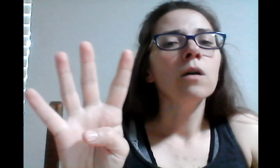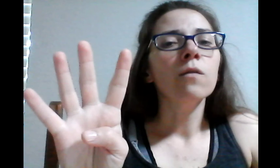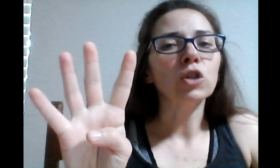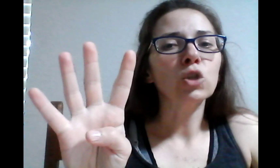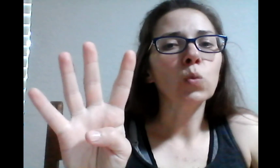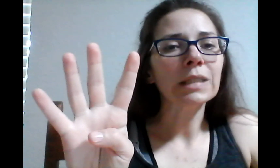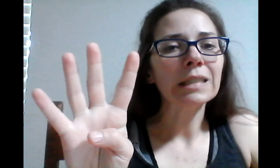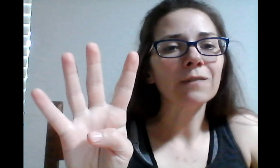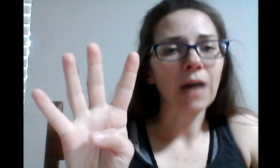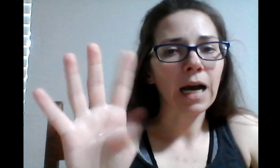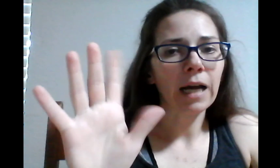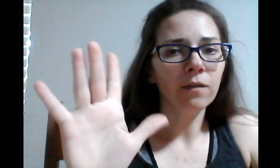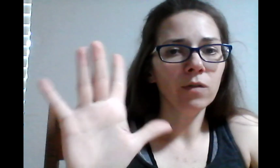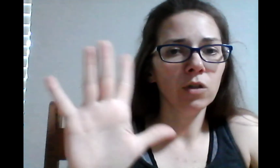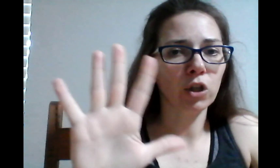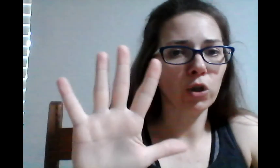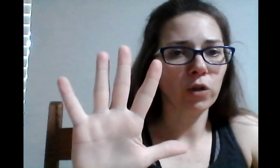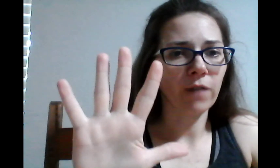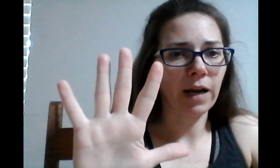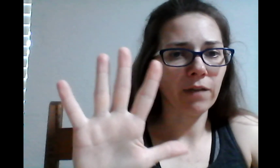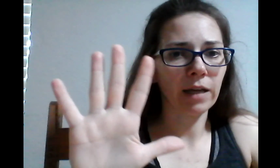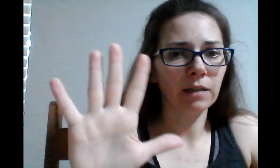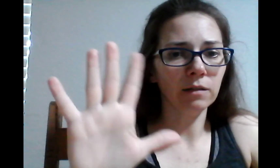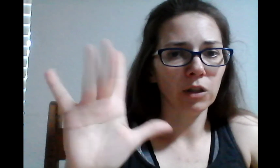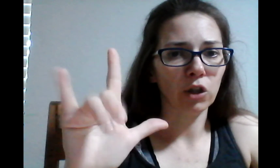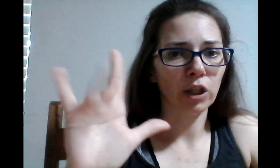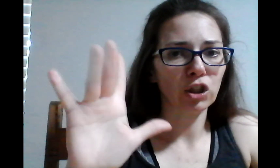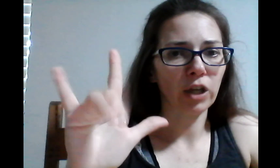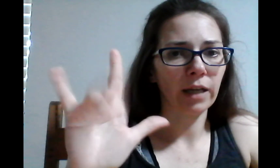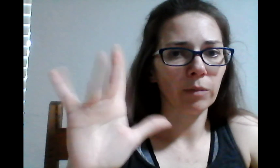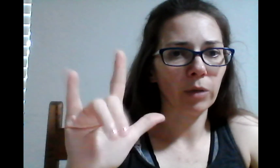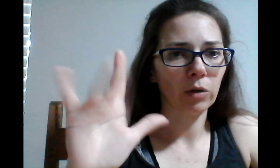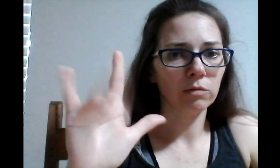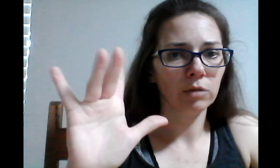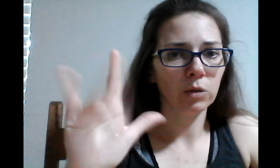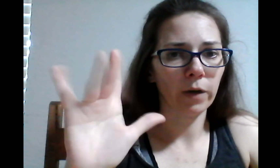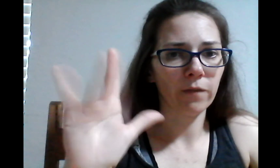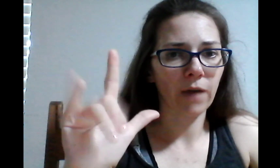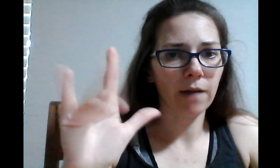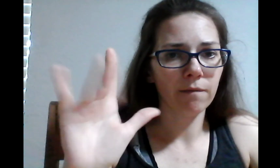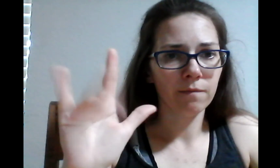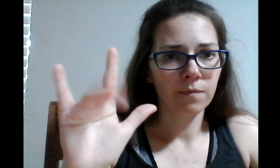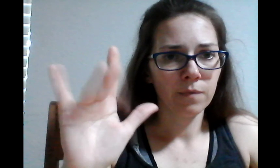for 25, you're going to do the 5 hand, and you're going to shake the middle. 25.